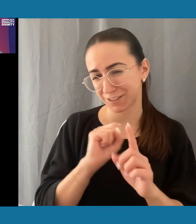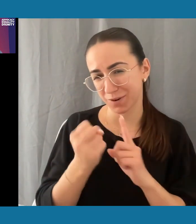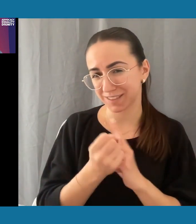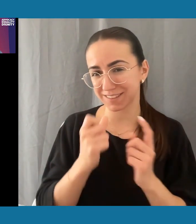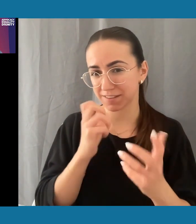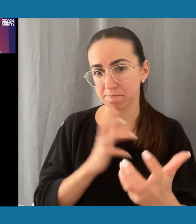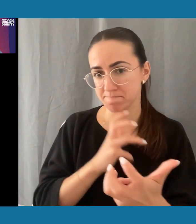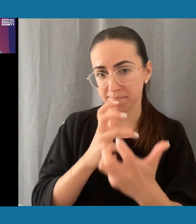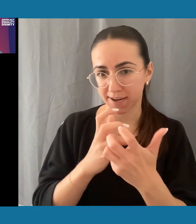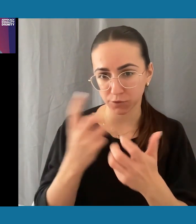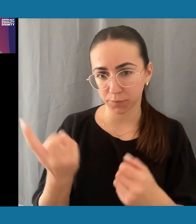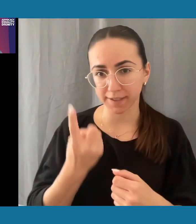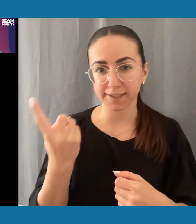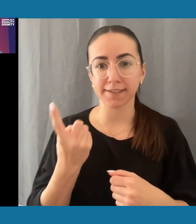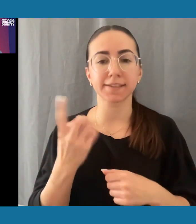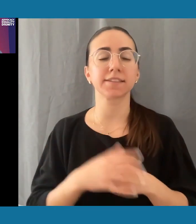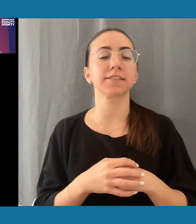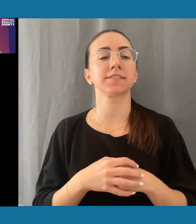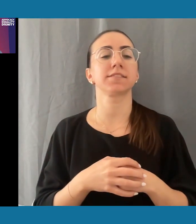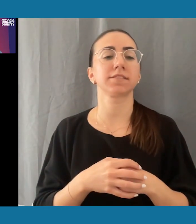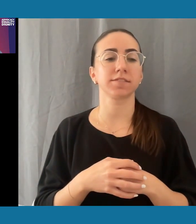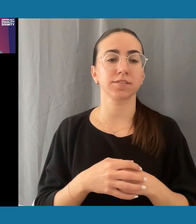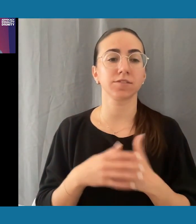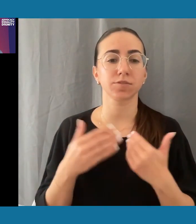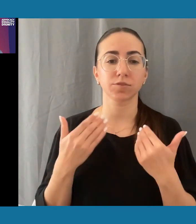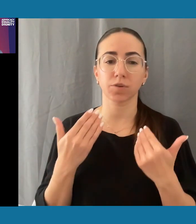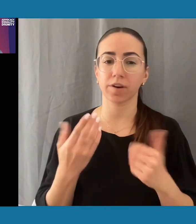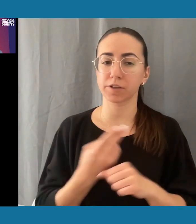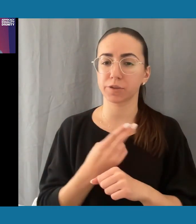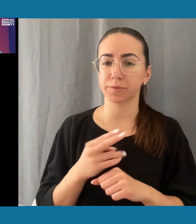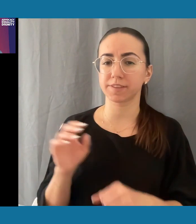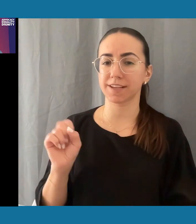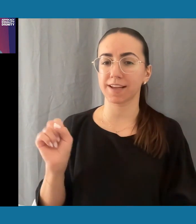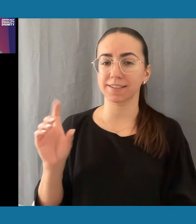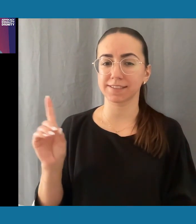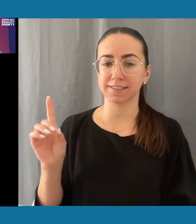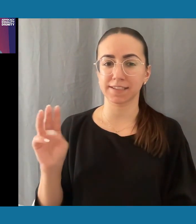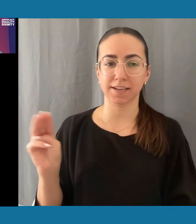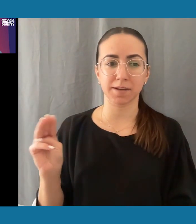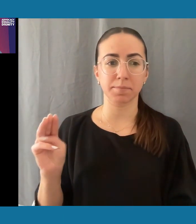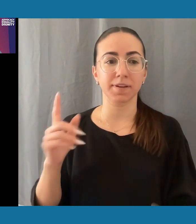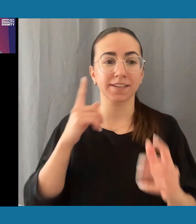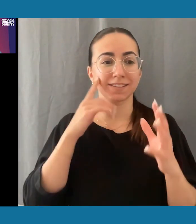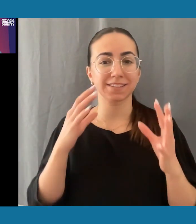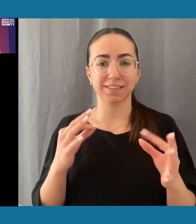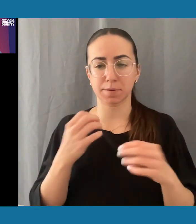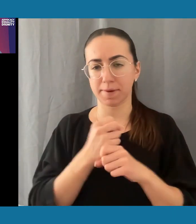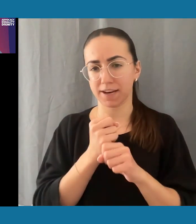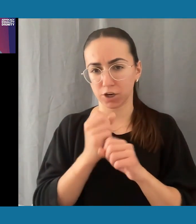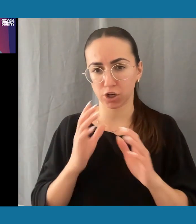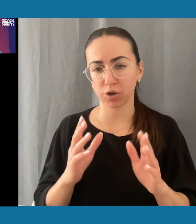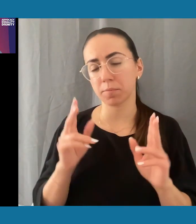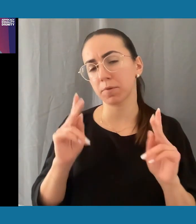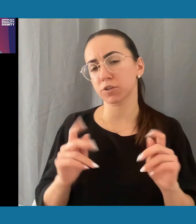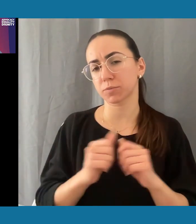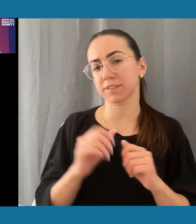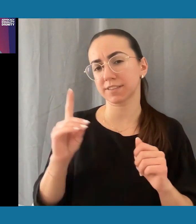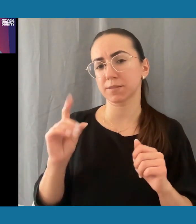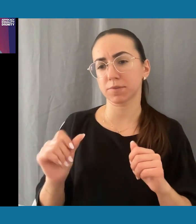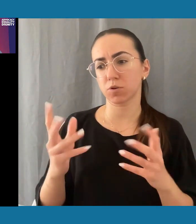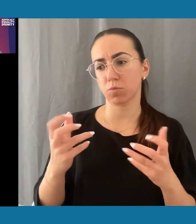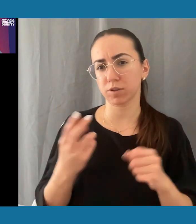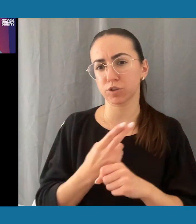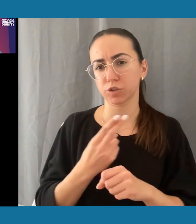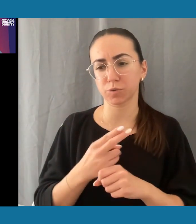time. So in order to use SDM, the decision maker, the person with a disability who wants to utilize